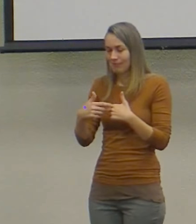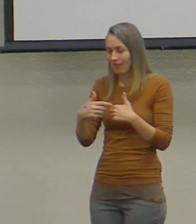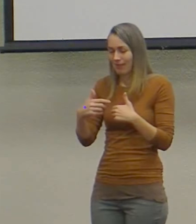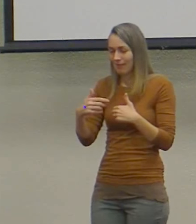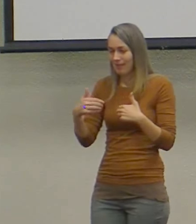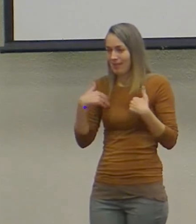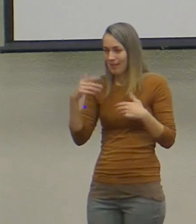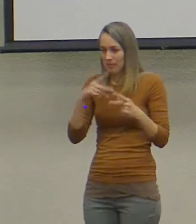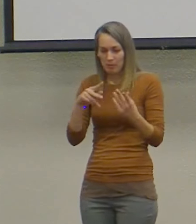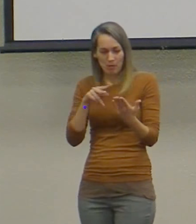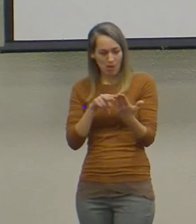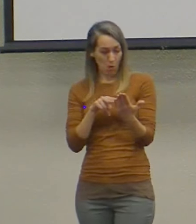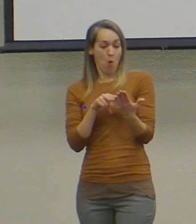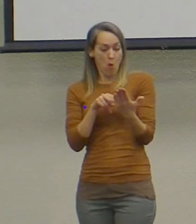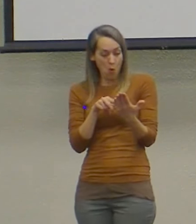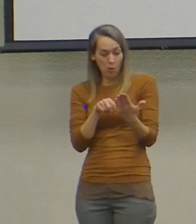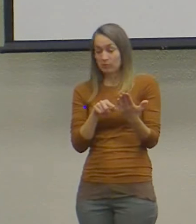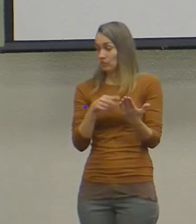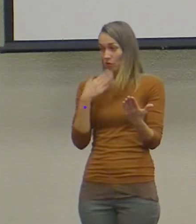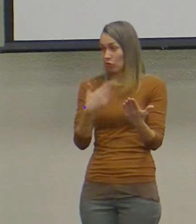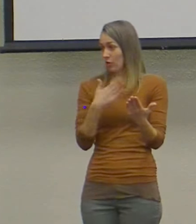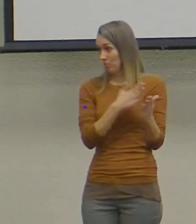hey, I found a strategy here."